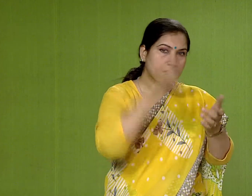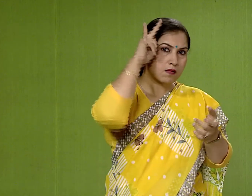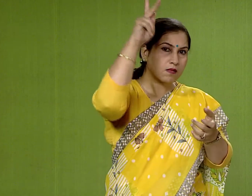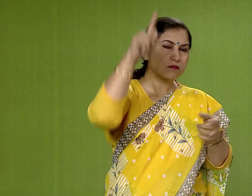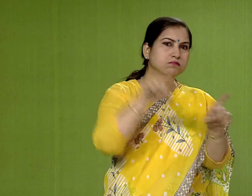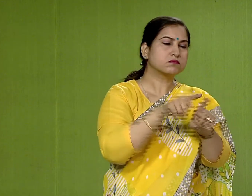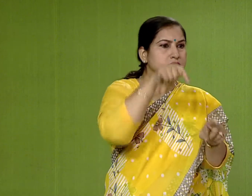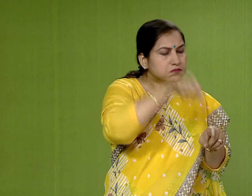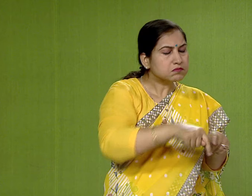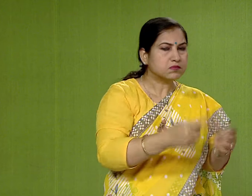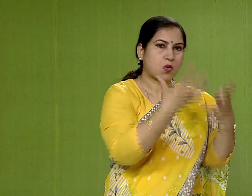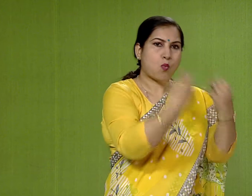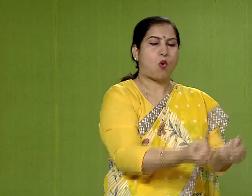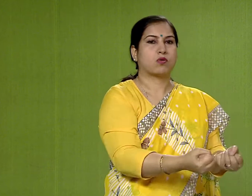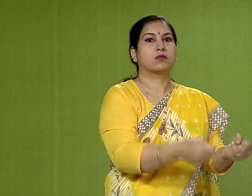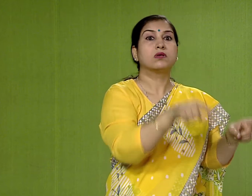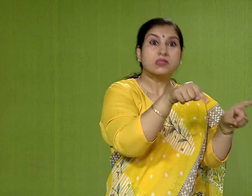large-scale violence took place in Bengal.